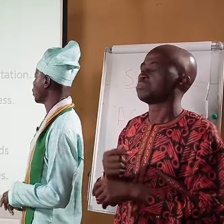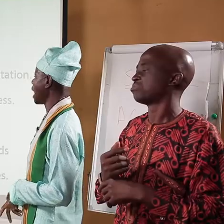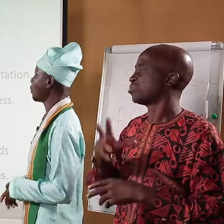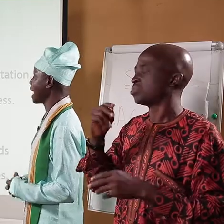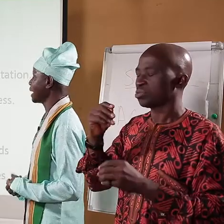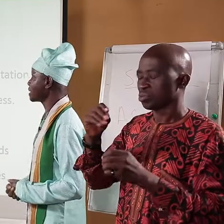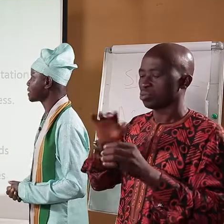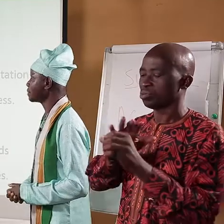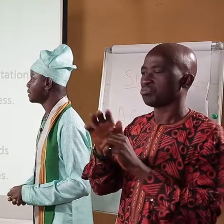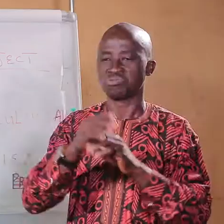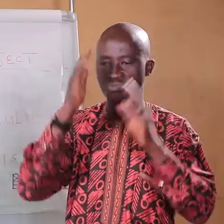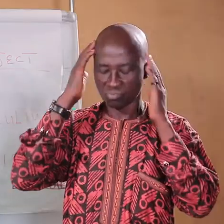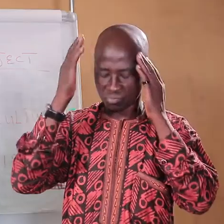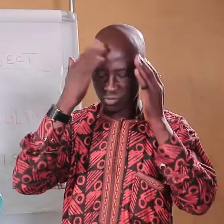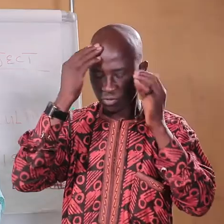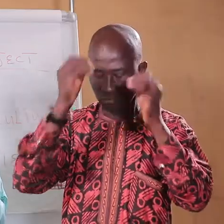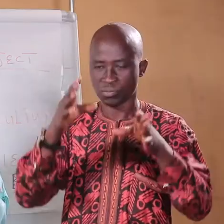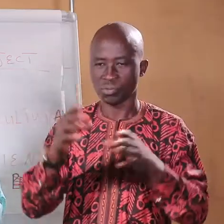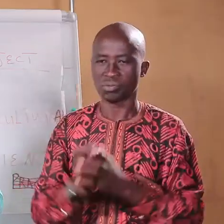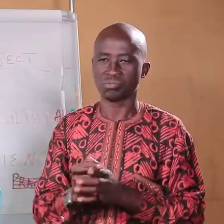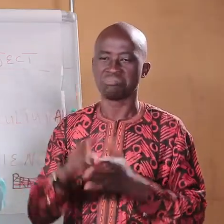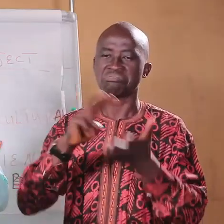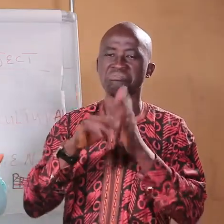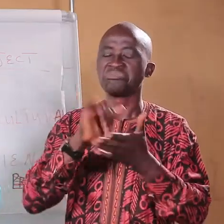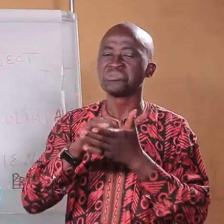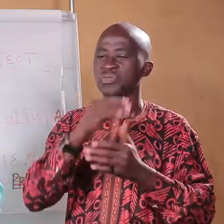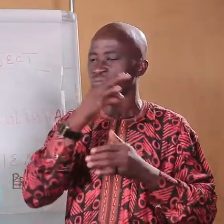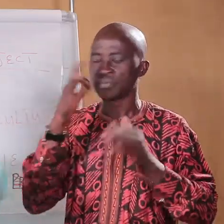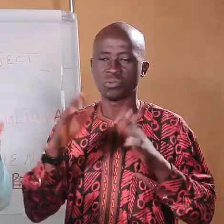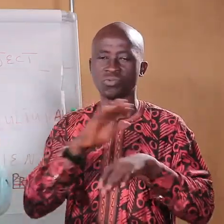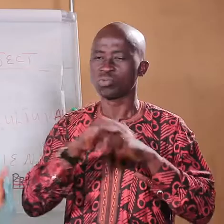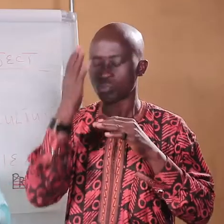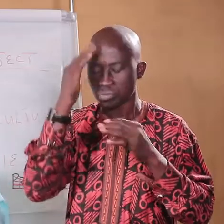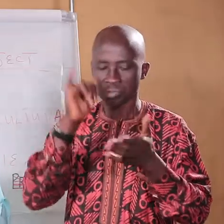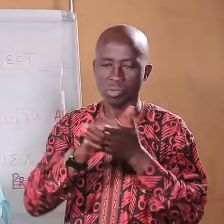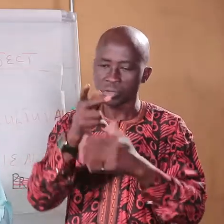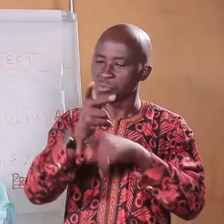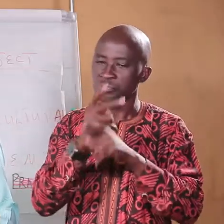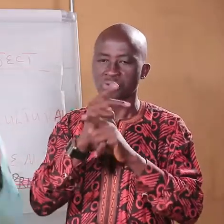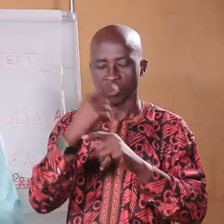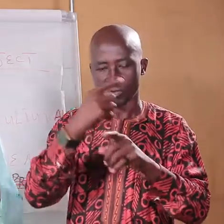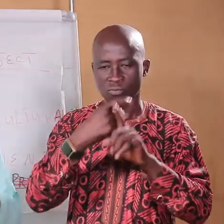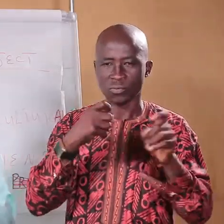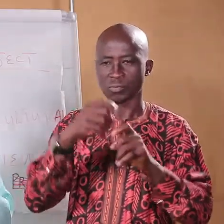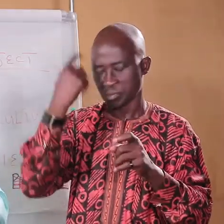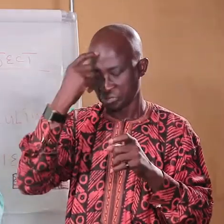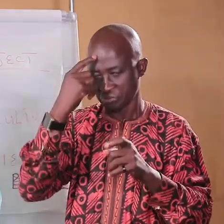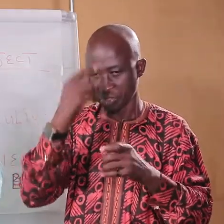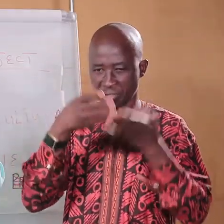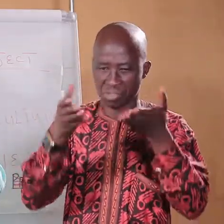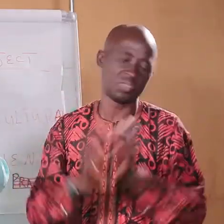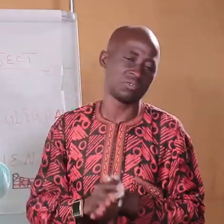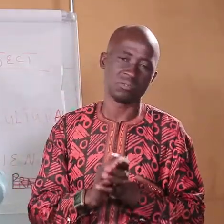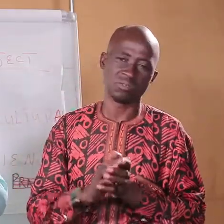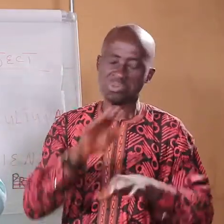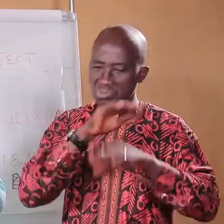information or awareness. This means that farmers don't even know that a loan is existing for them. Some farmers don't even know that there is